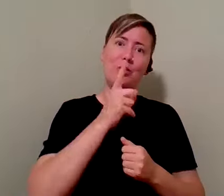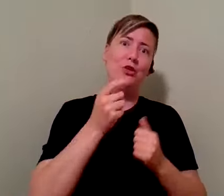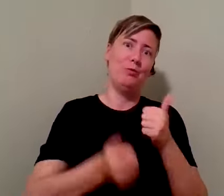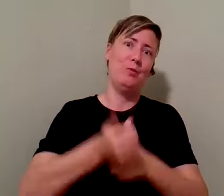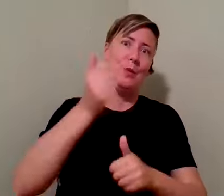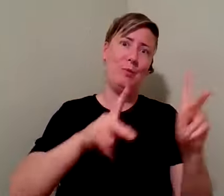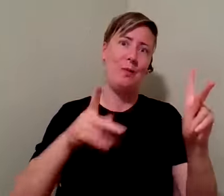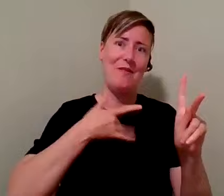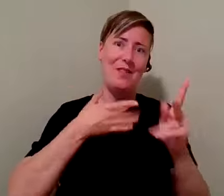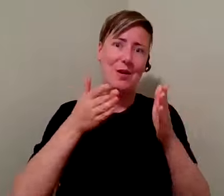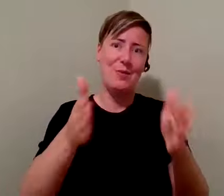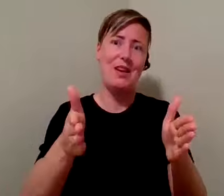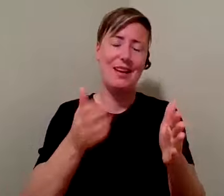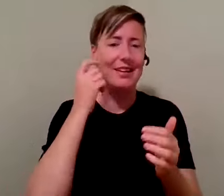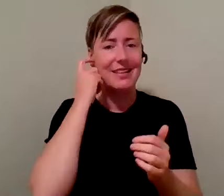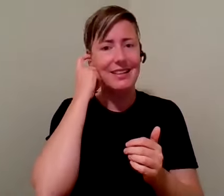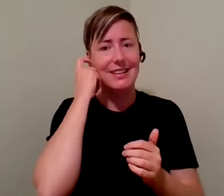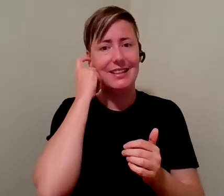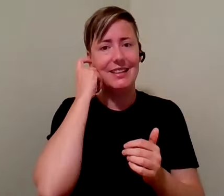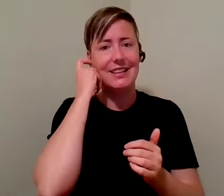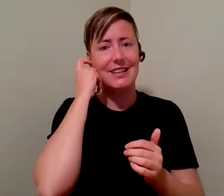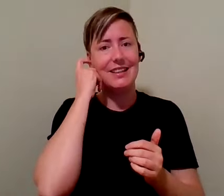us. It comes back, but it's a constant reminder